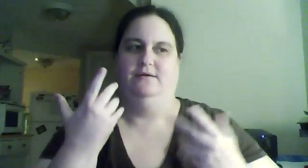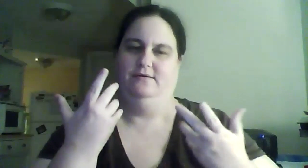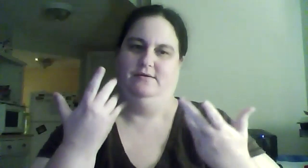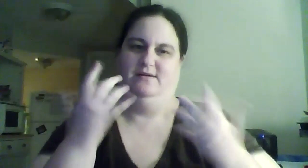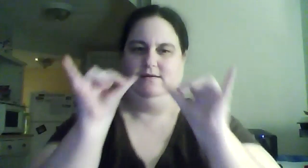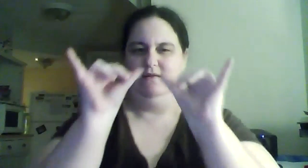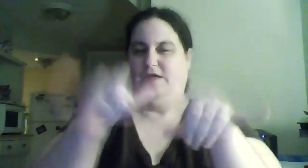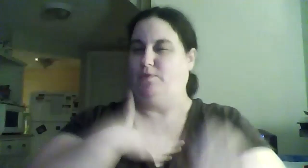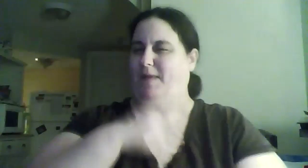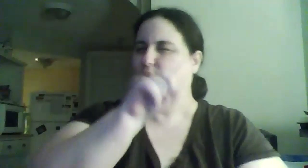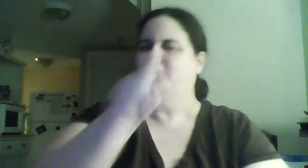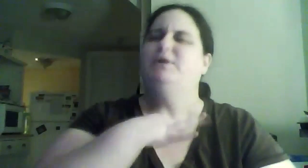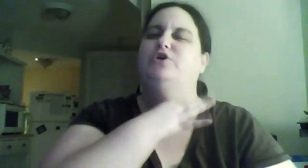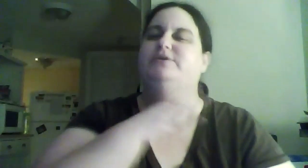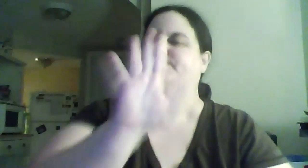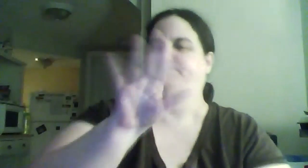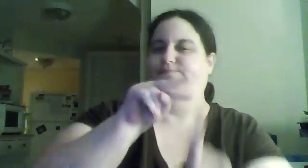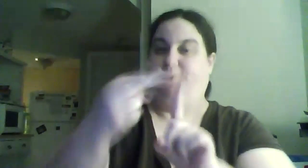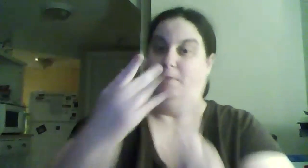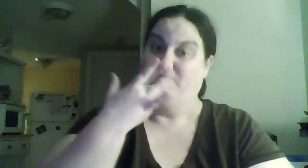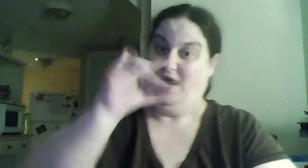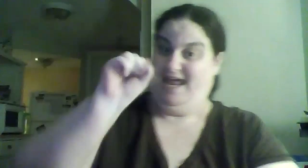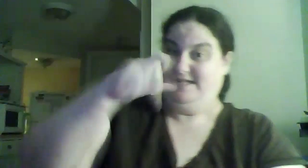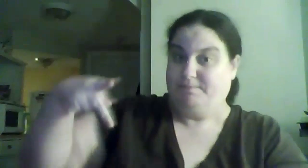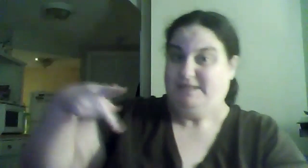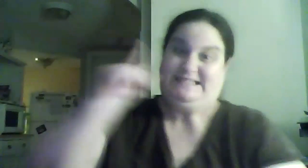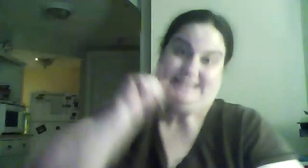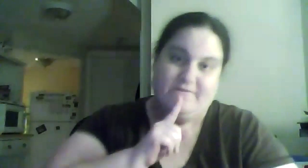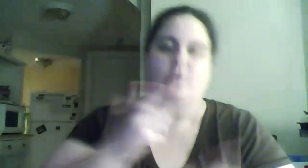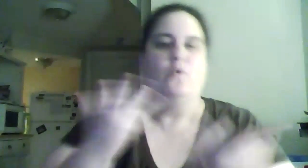SSPs. They think that they're the same thing. So I guess I just want to see what your perspective on